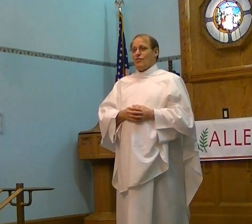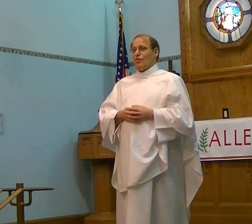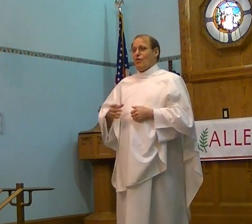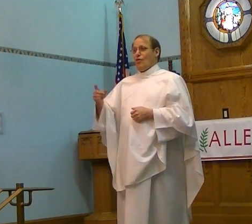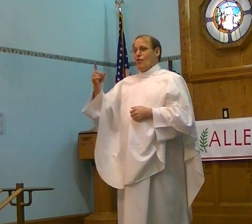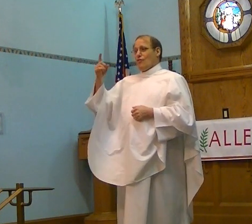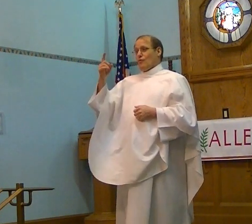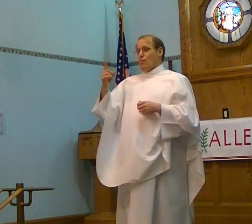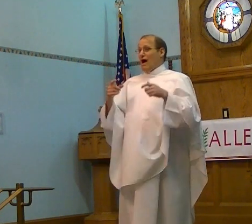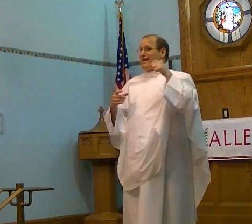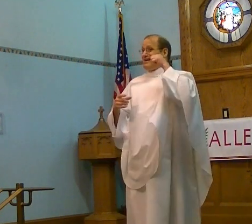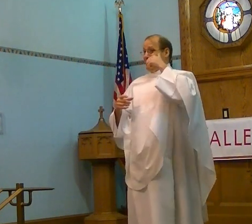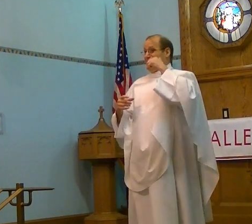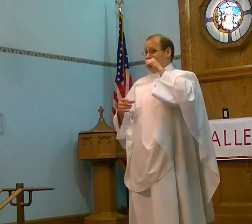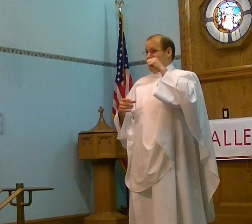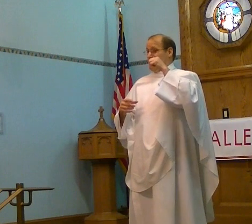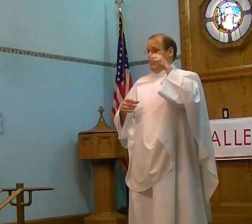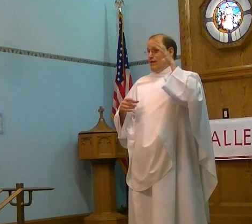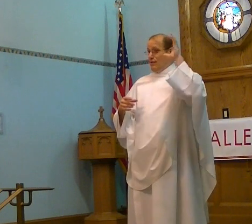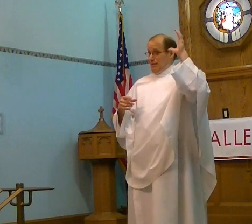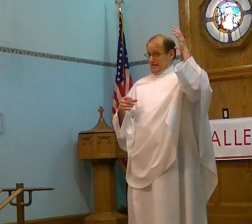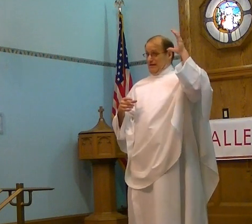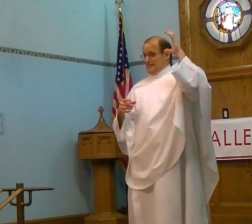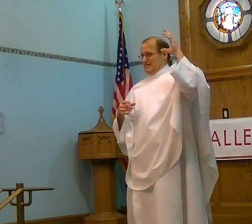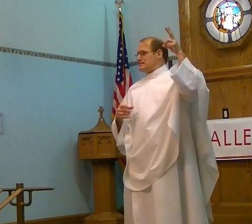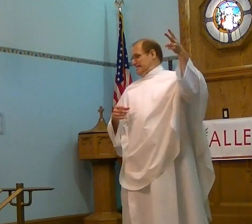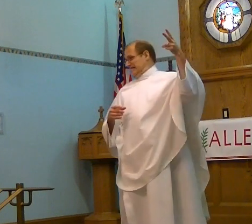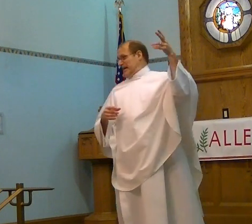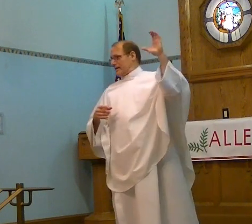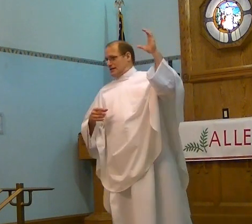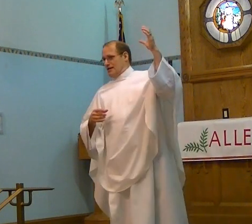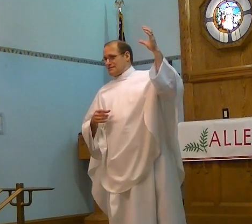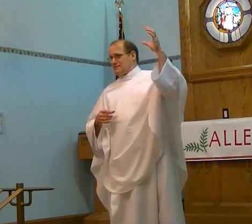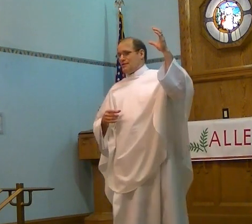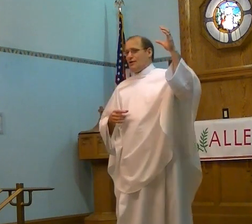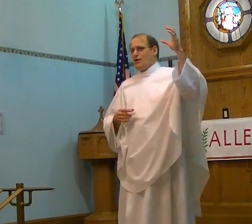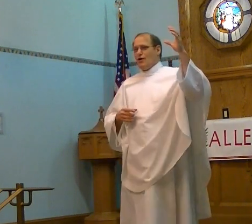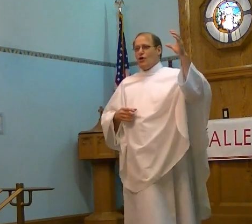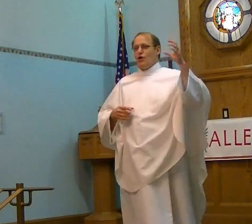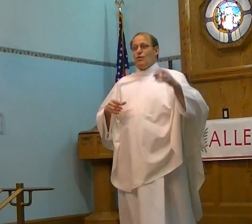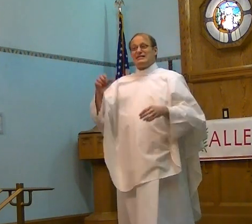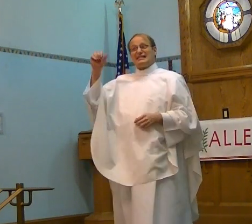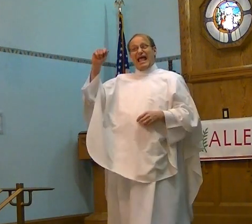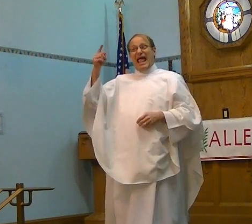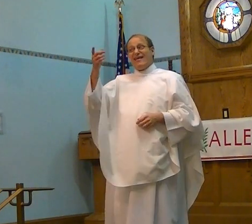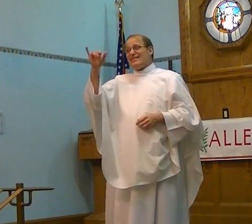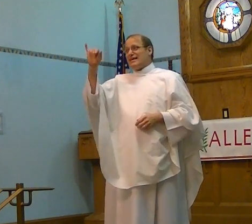The one female cousin, second cousin, who is an atheist,